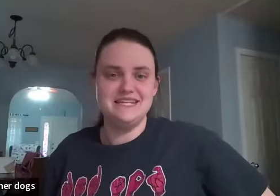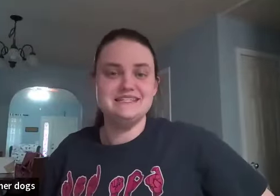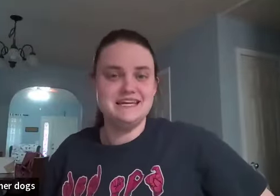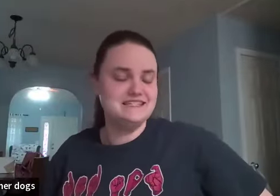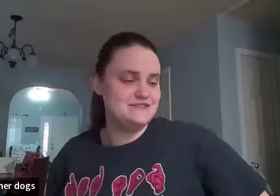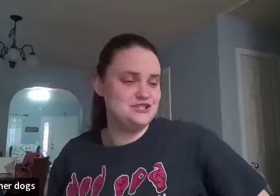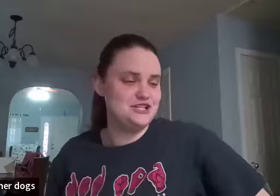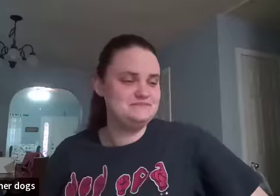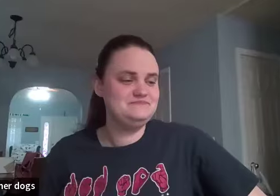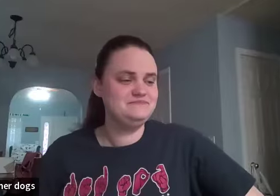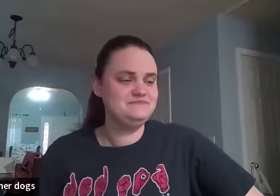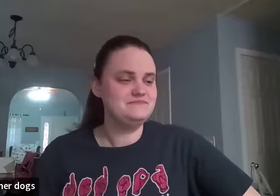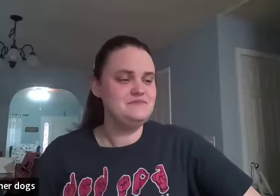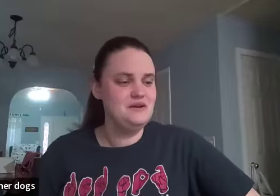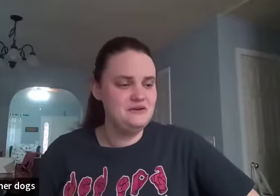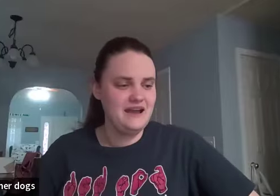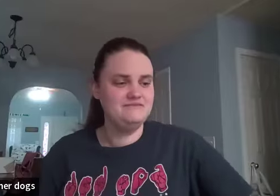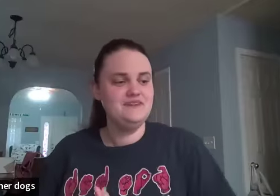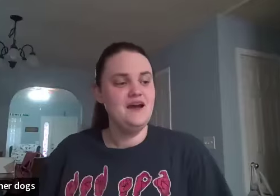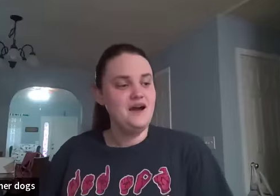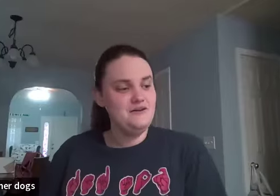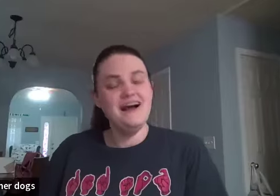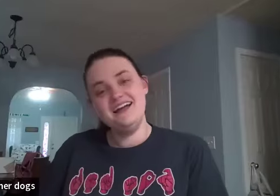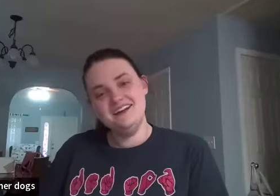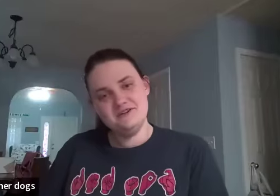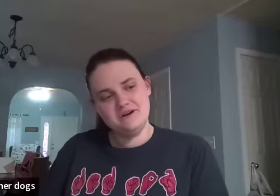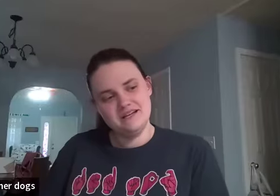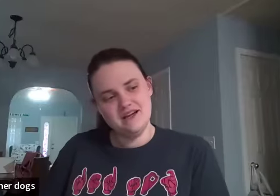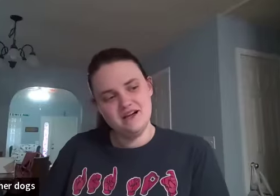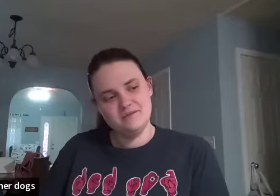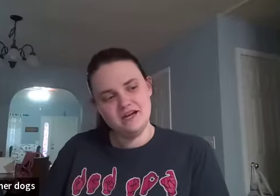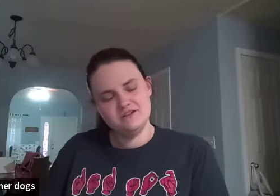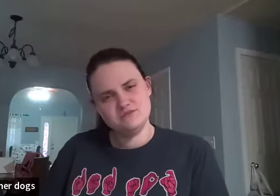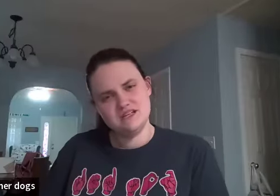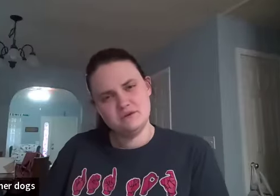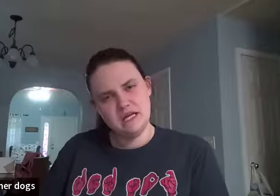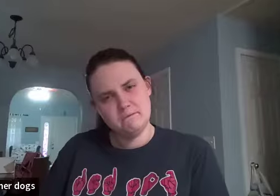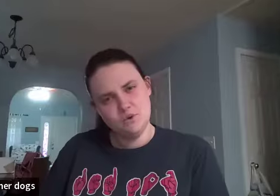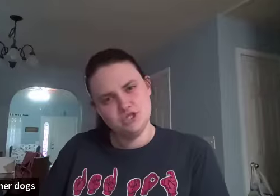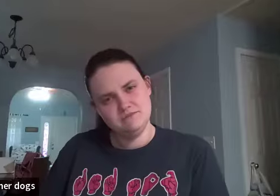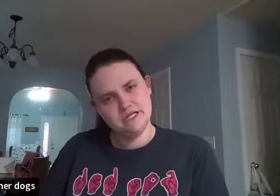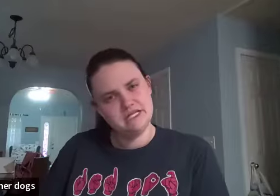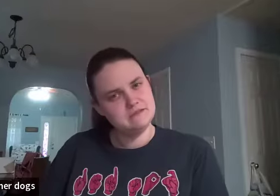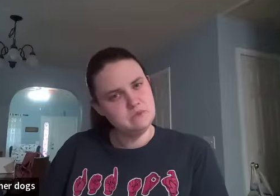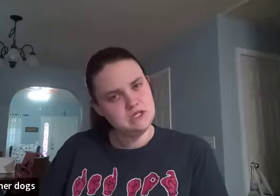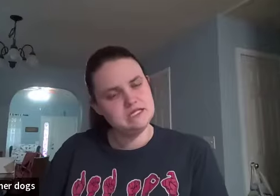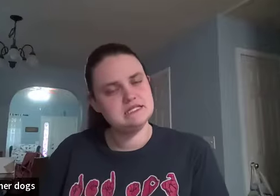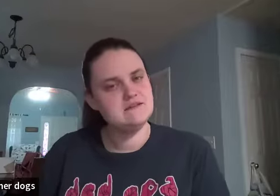It's intense, that's for sure. Okay. Oh, another one. I know this one's not really an emotion, but it is important, is the sign